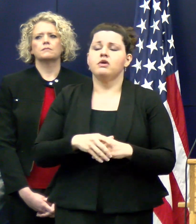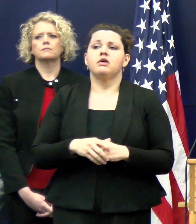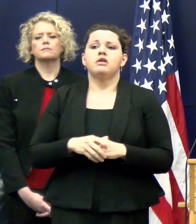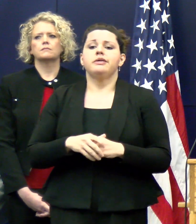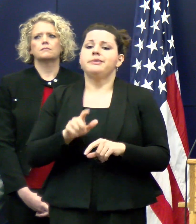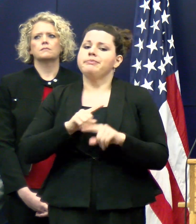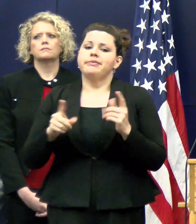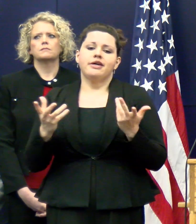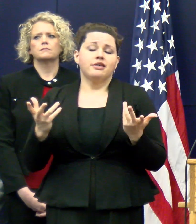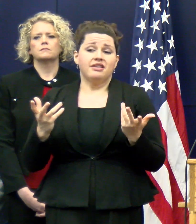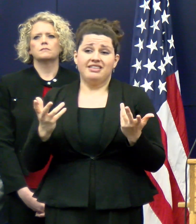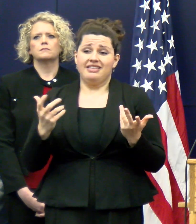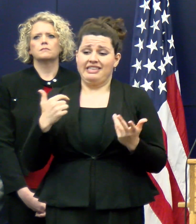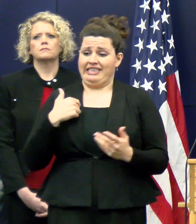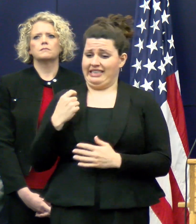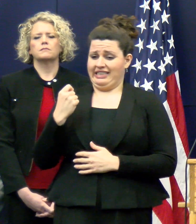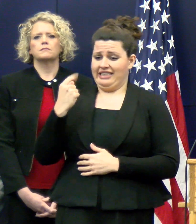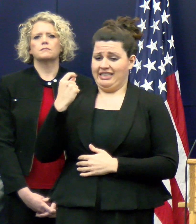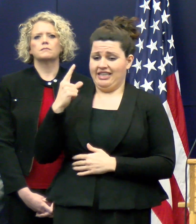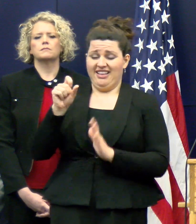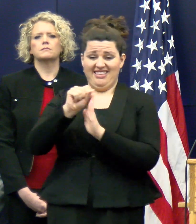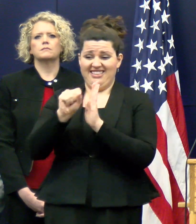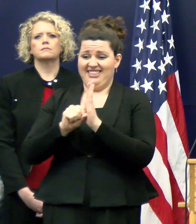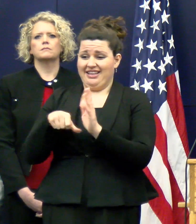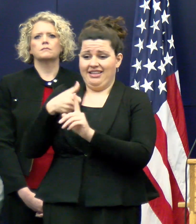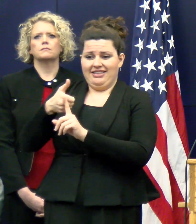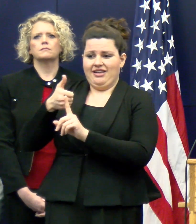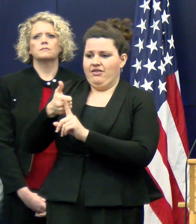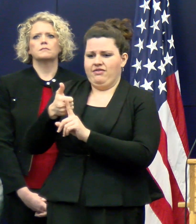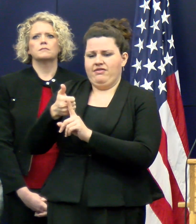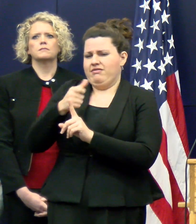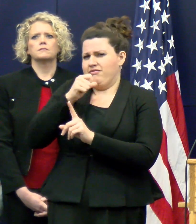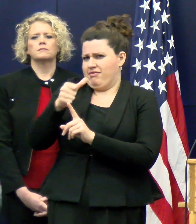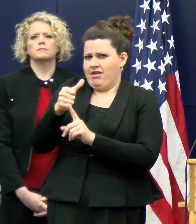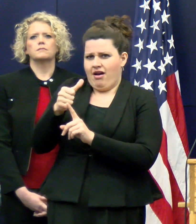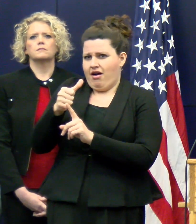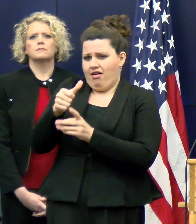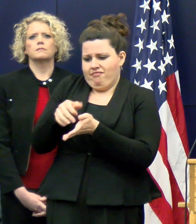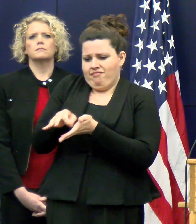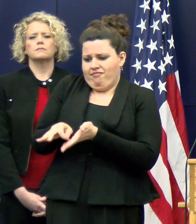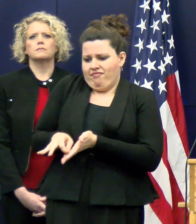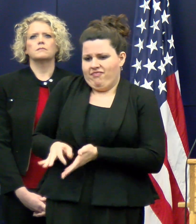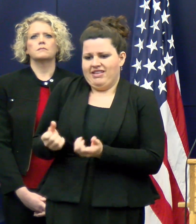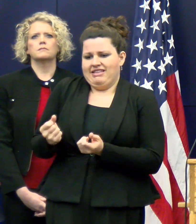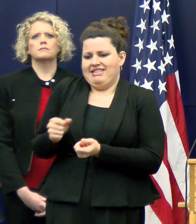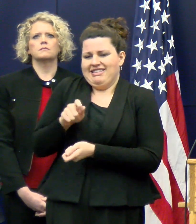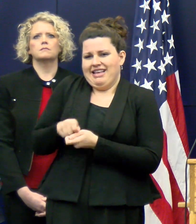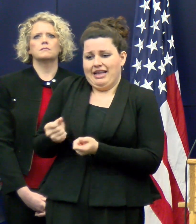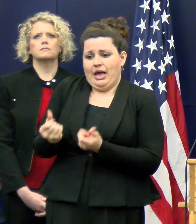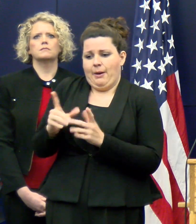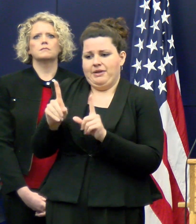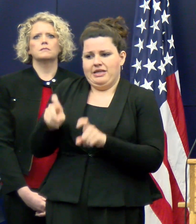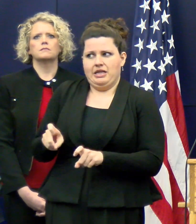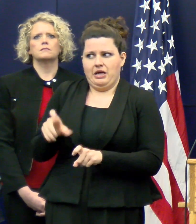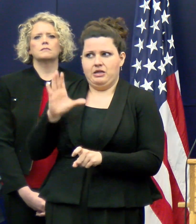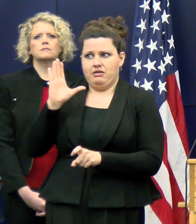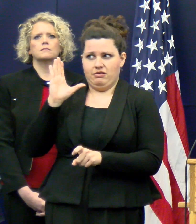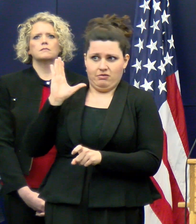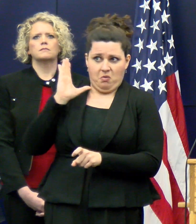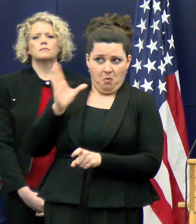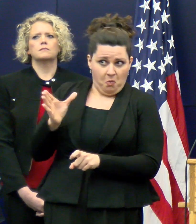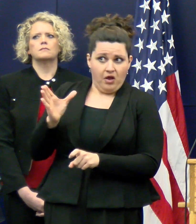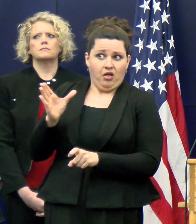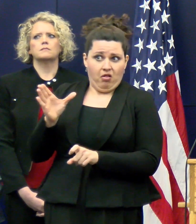But my understanding is that the state is not tracking exactly how many tests these laboratories are going to be conducting, just